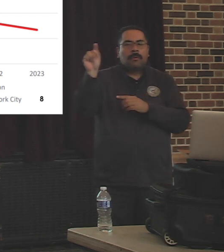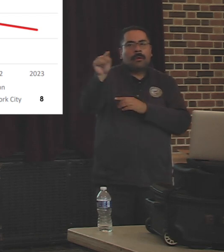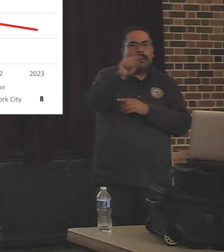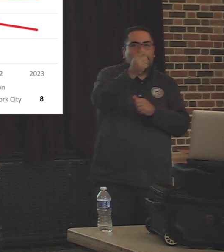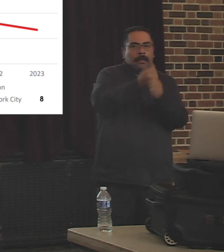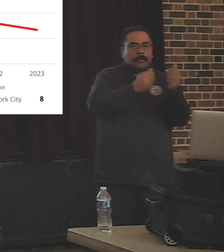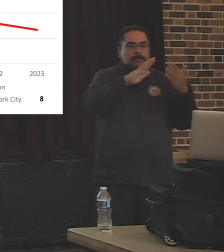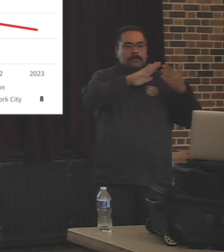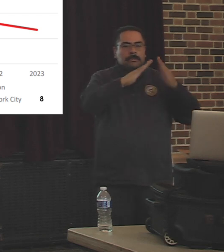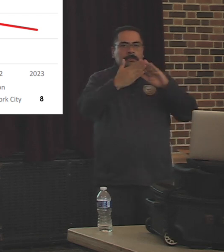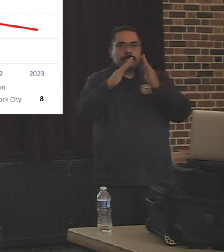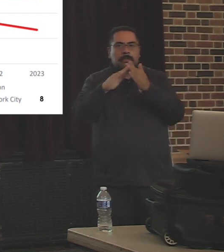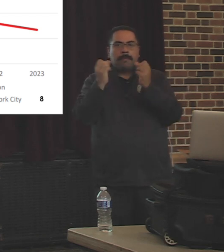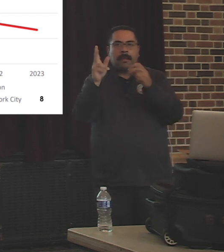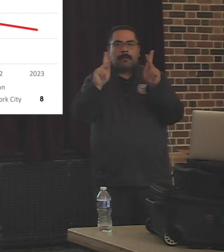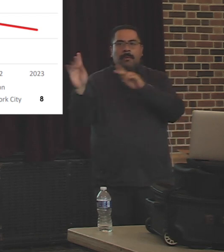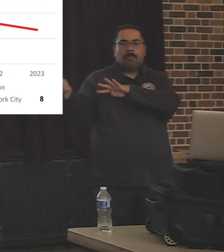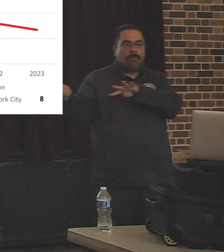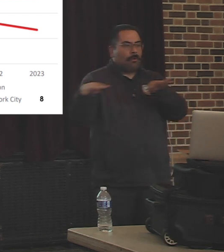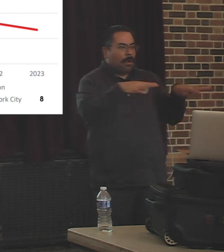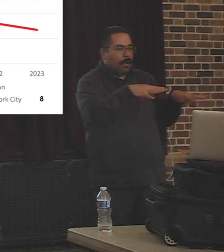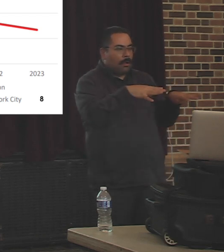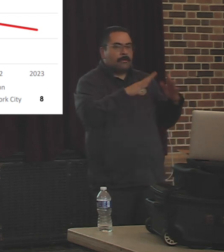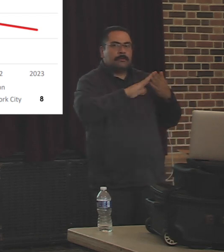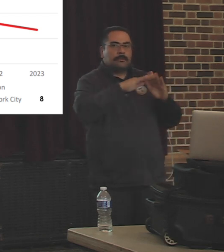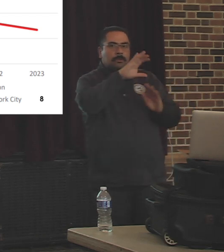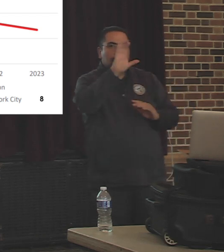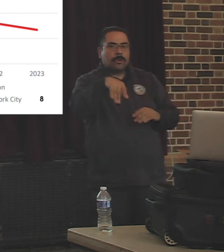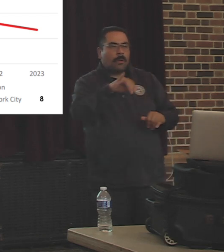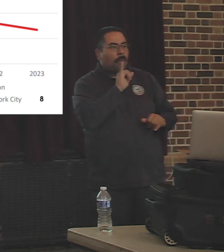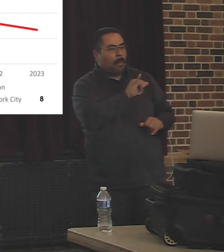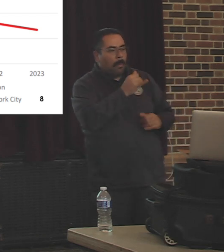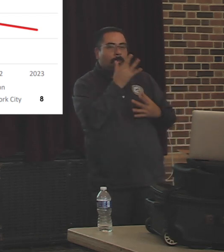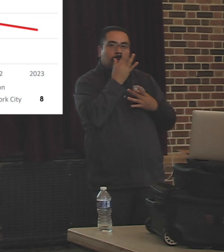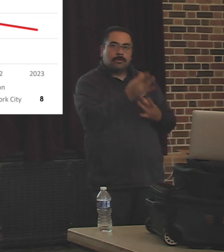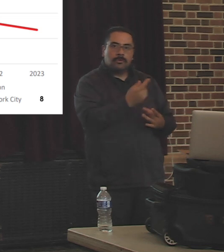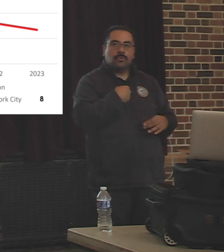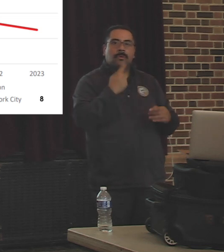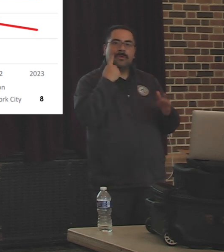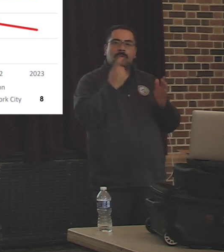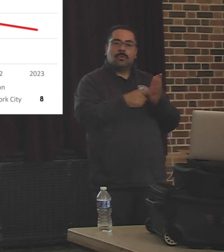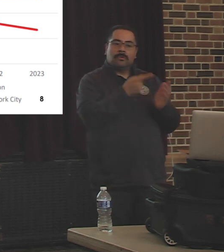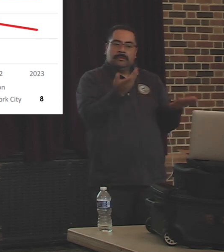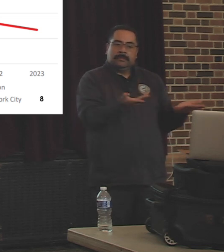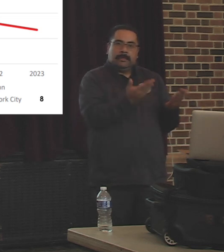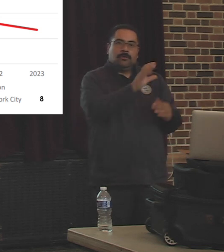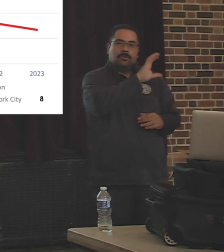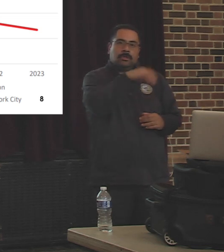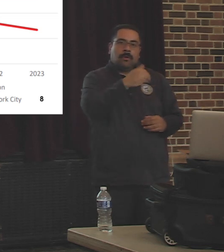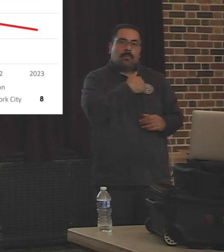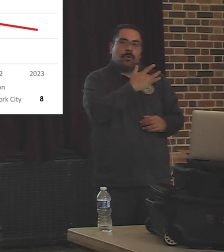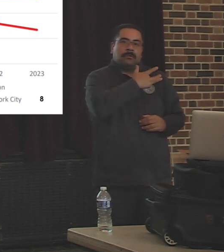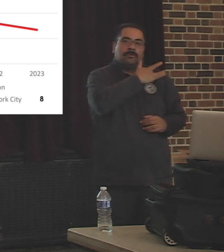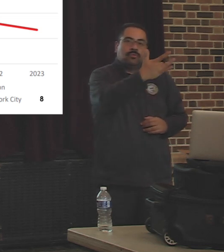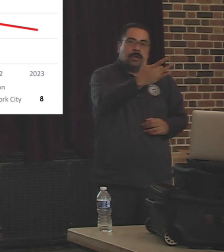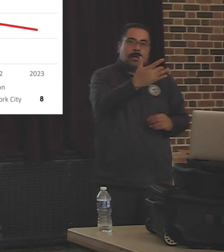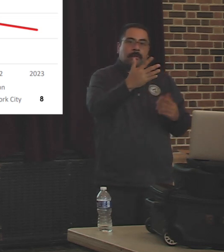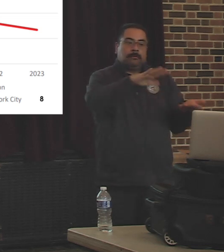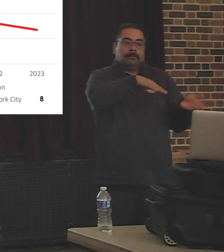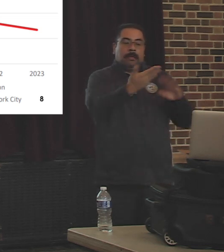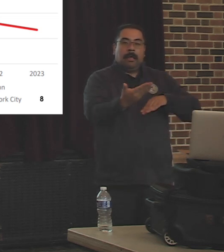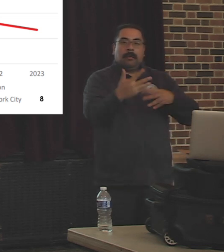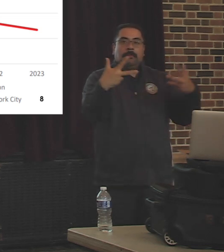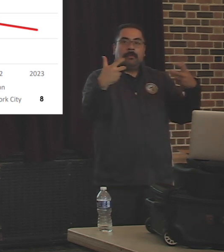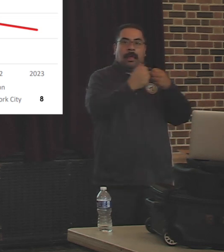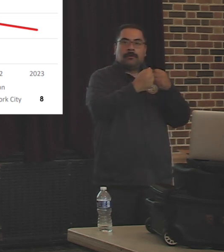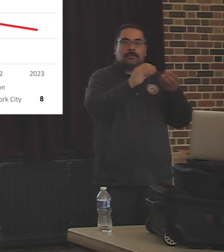in what we're doing here in the city of Chicago, because we're really seeing a little bit of a different trend in that downward trend versus other